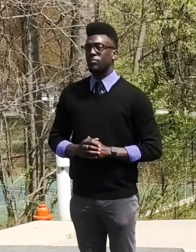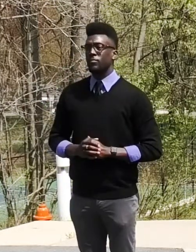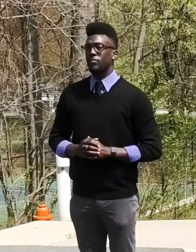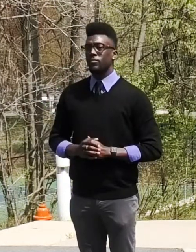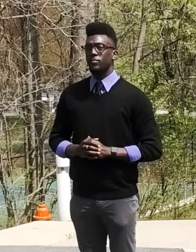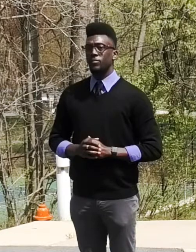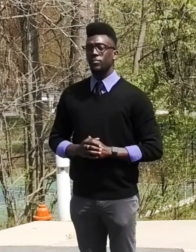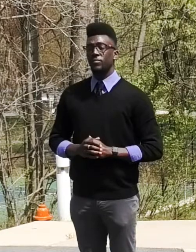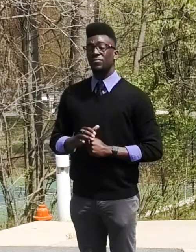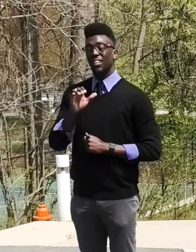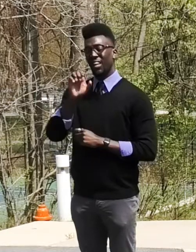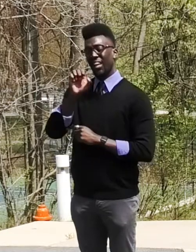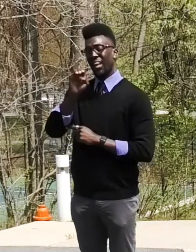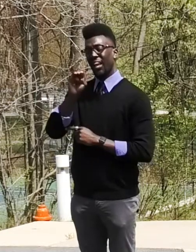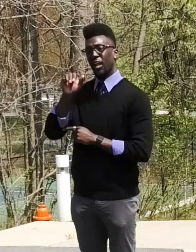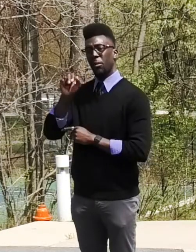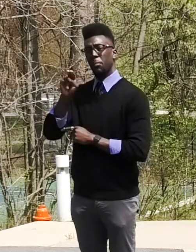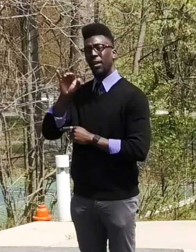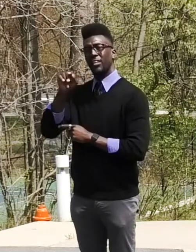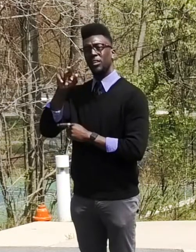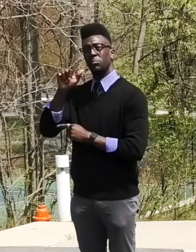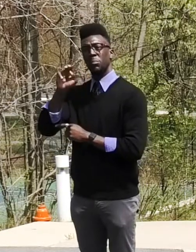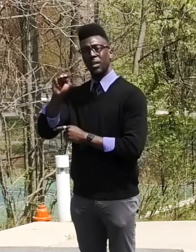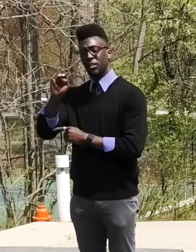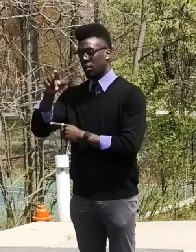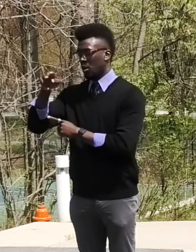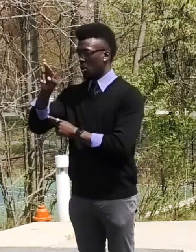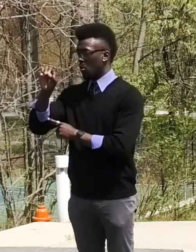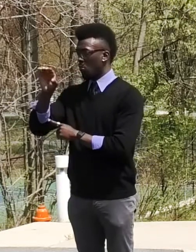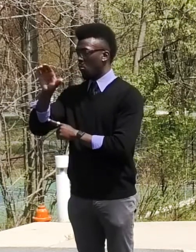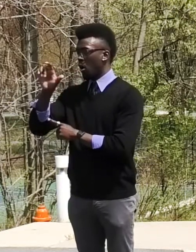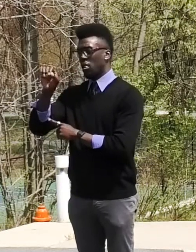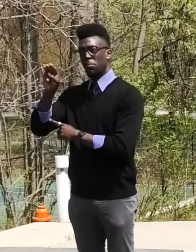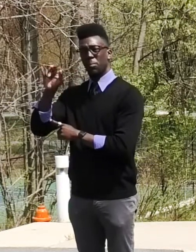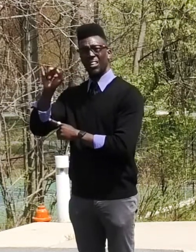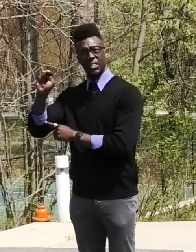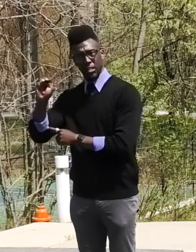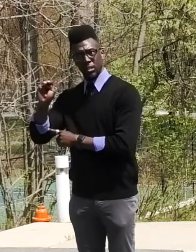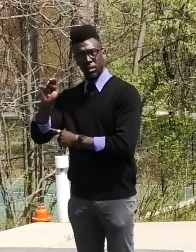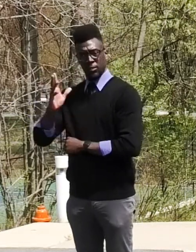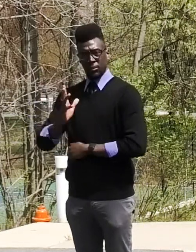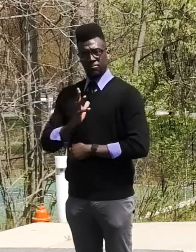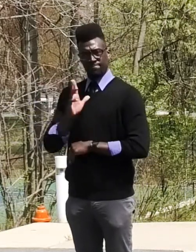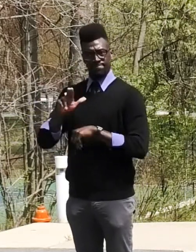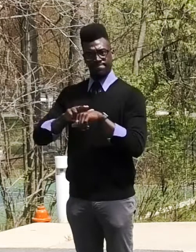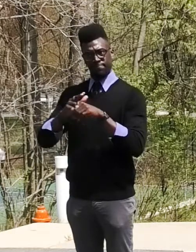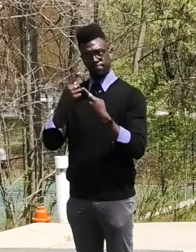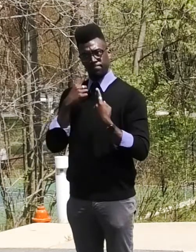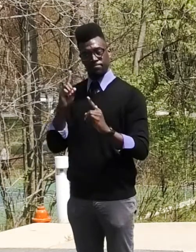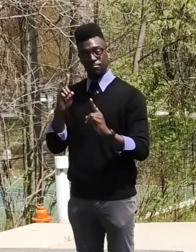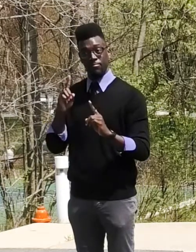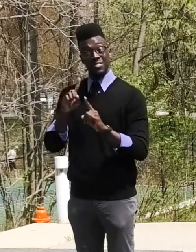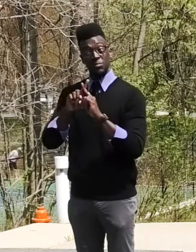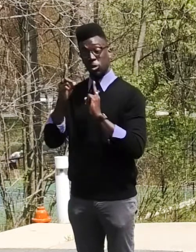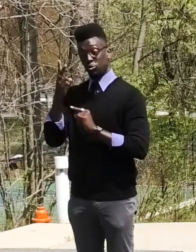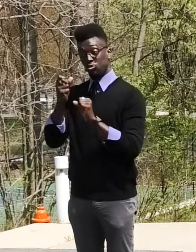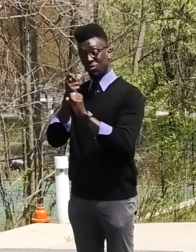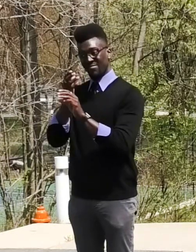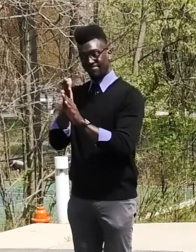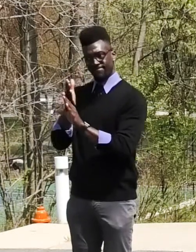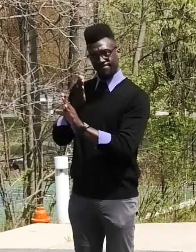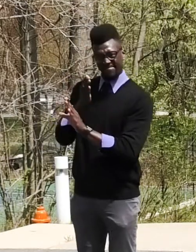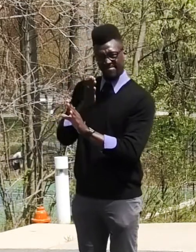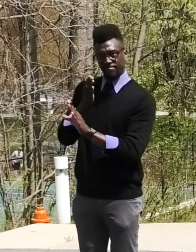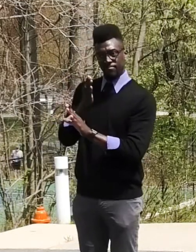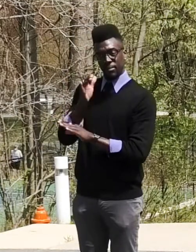Although the Emancipation Proclamation had become official over 2 years prior, the institution of